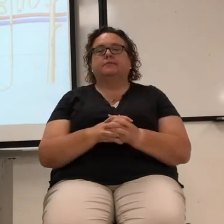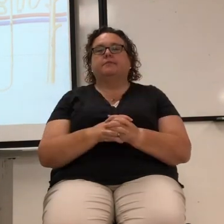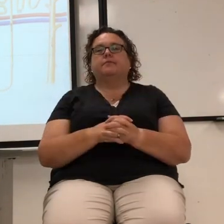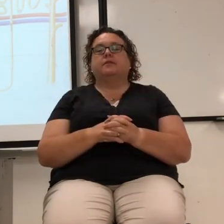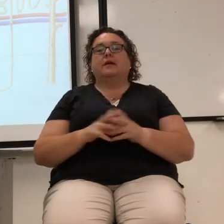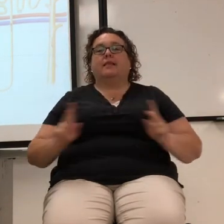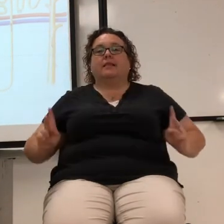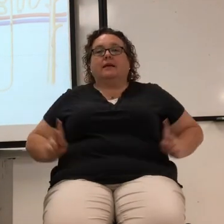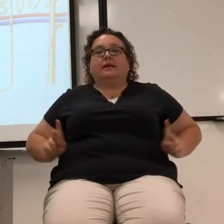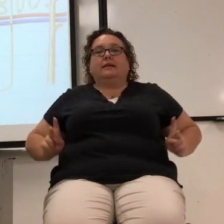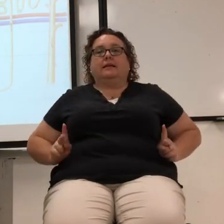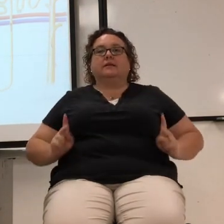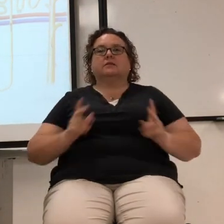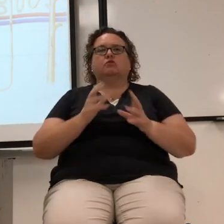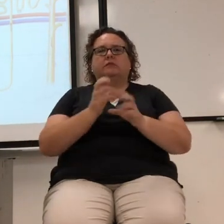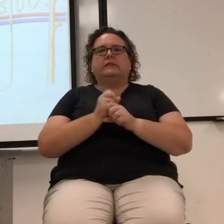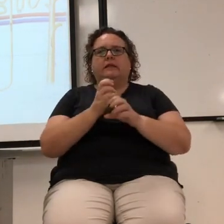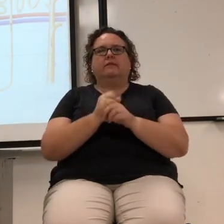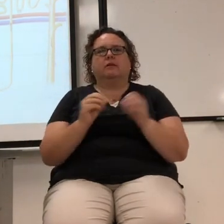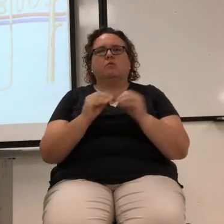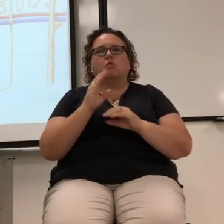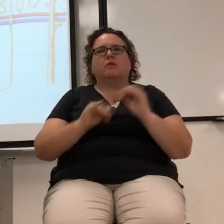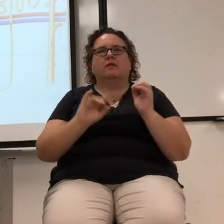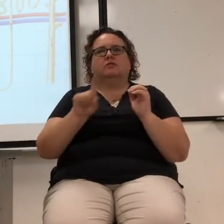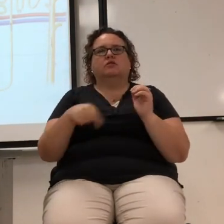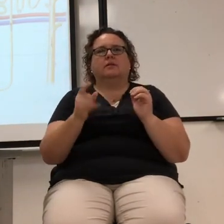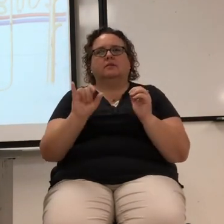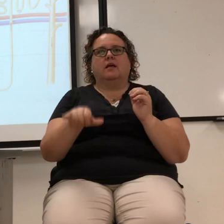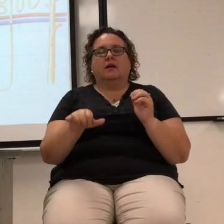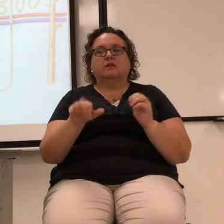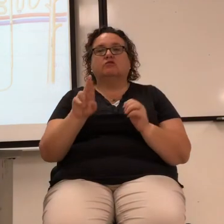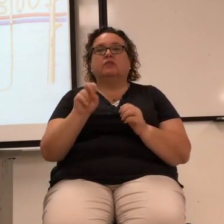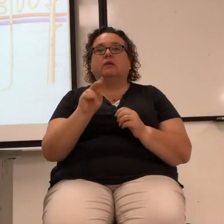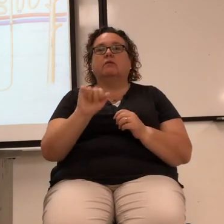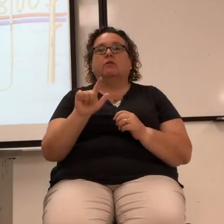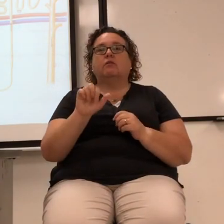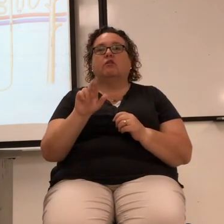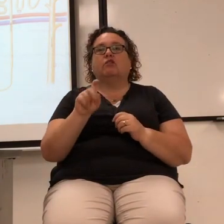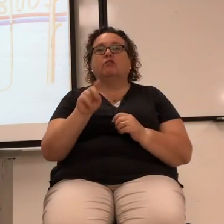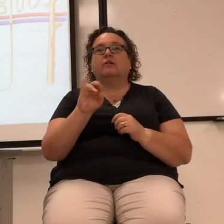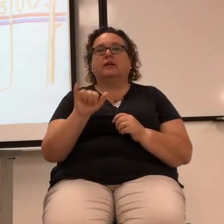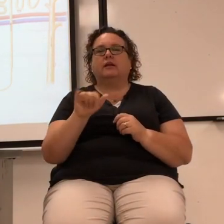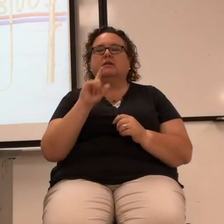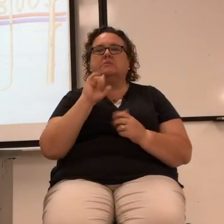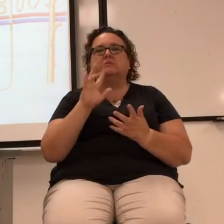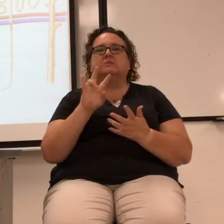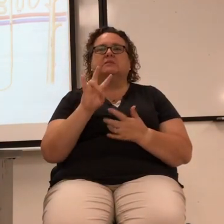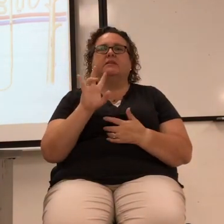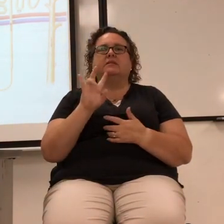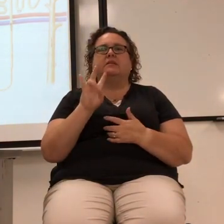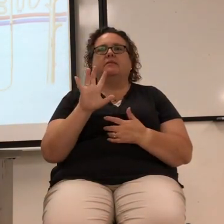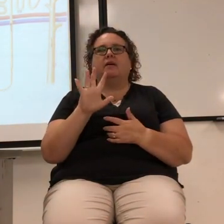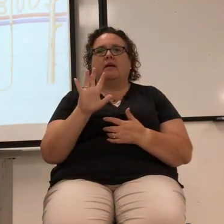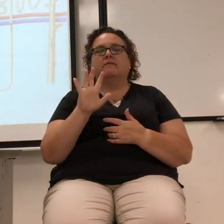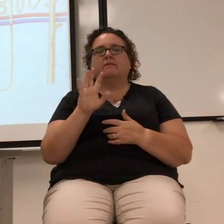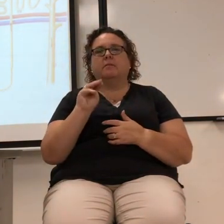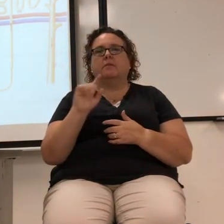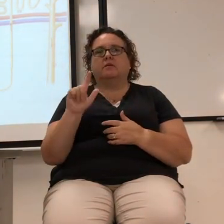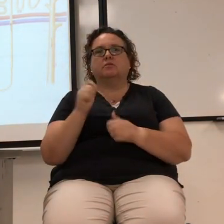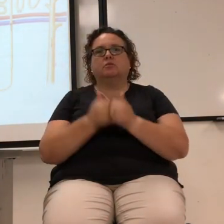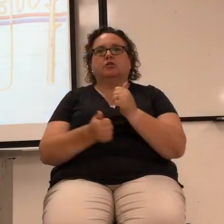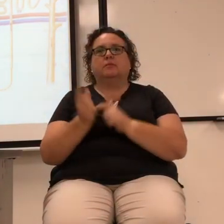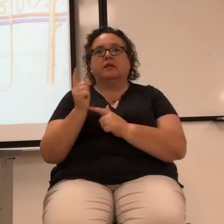the kidney's receiving much more than that. The renal artery is putting through something like 775 mils per minute. You only